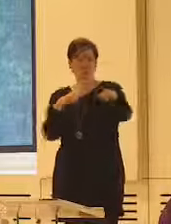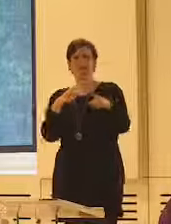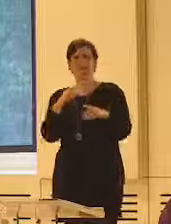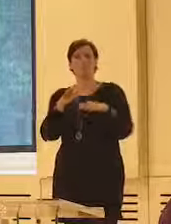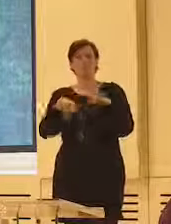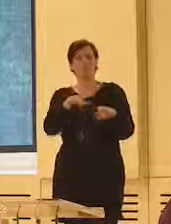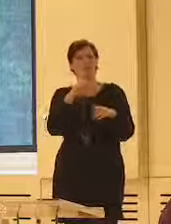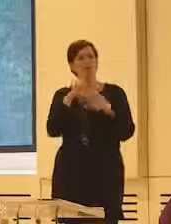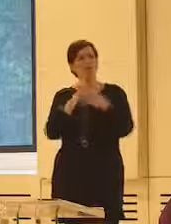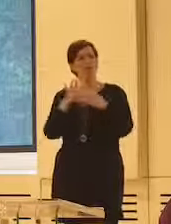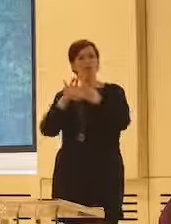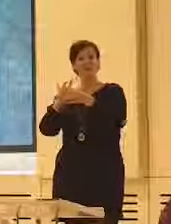I'd like to